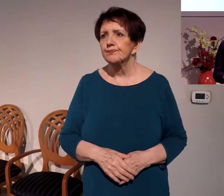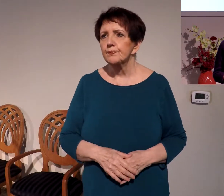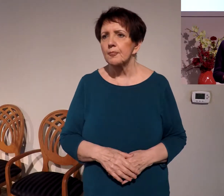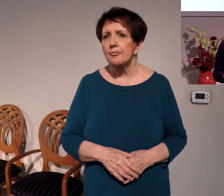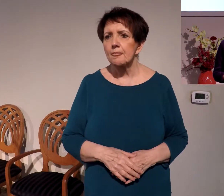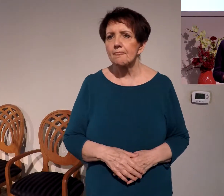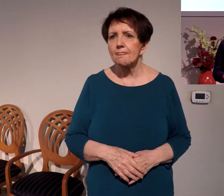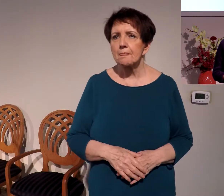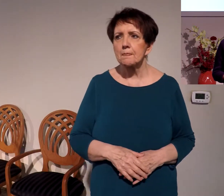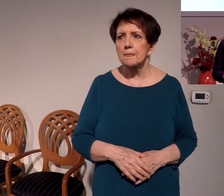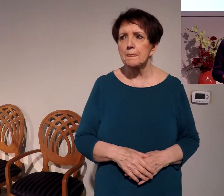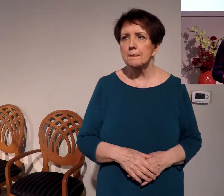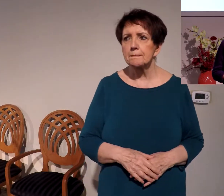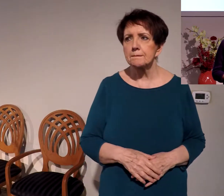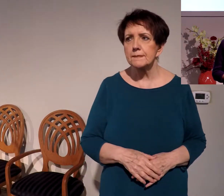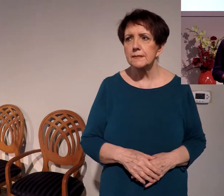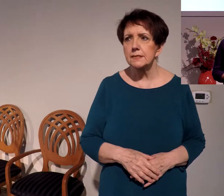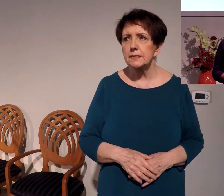Yeah.